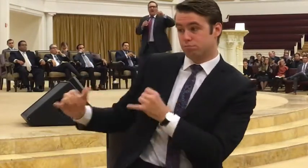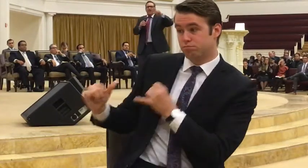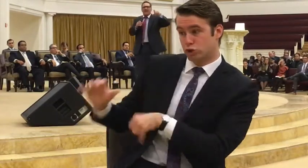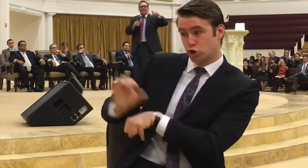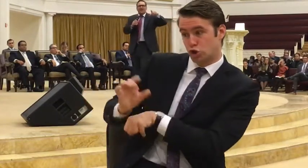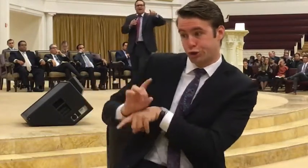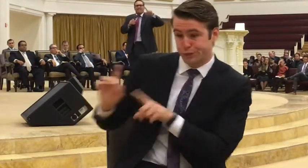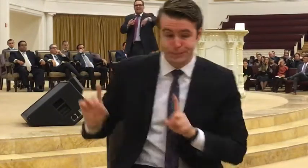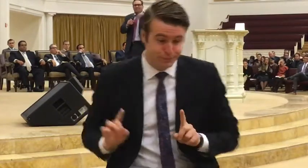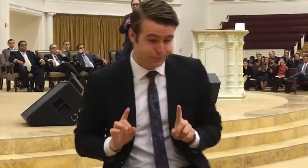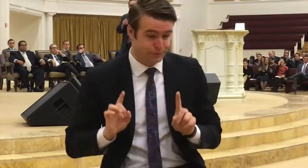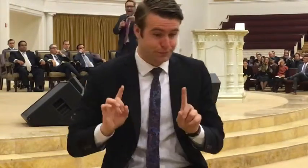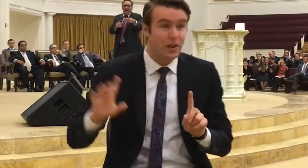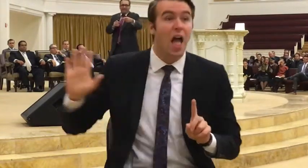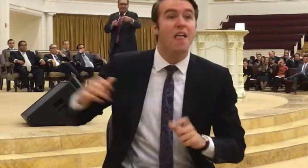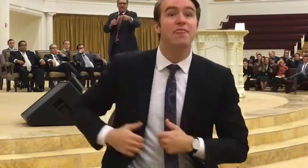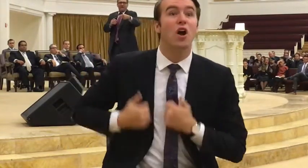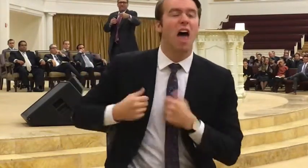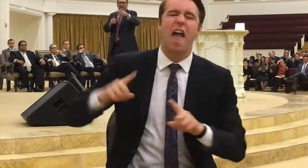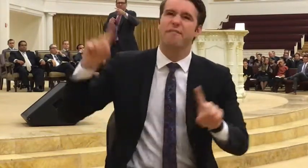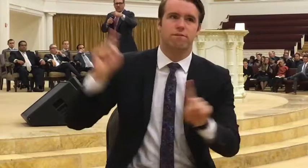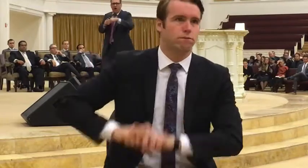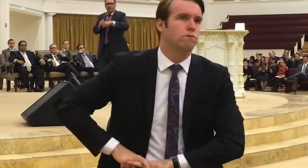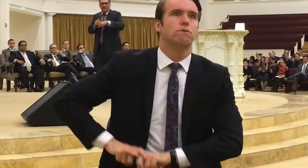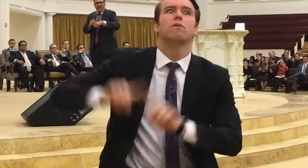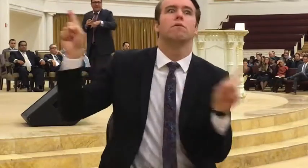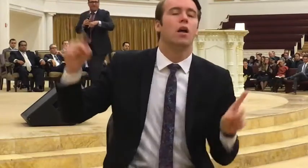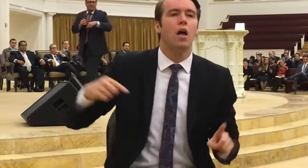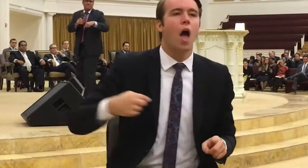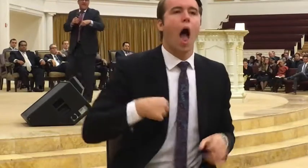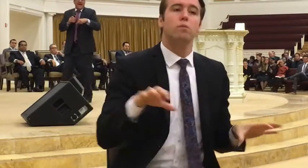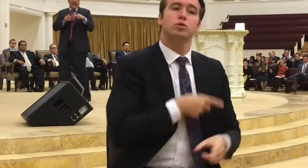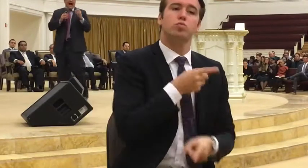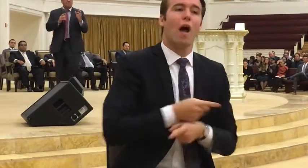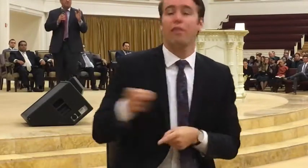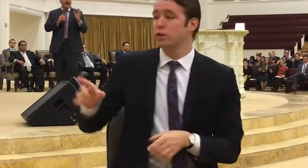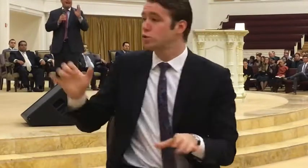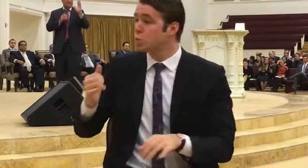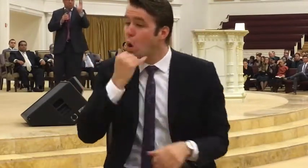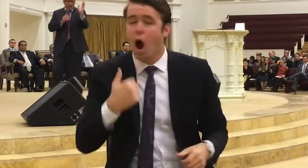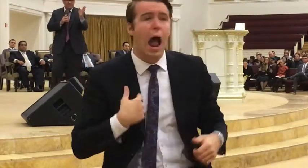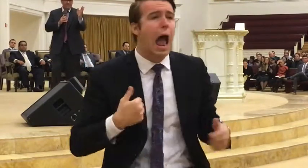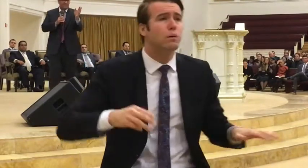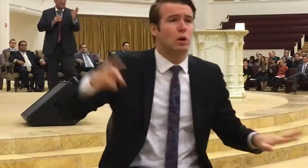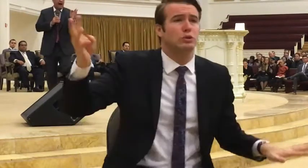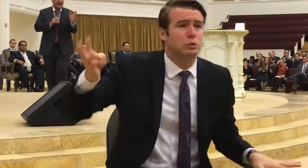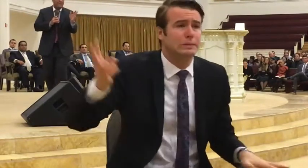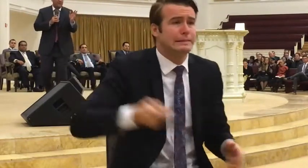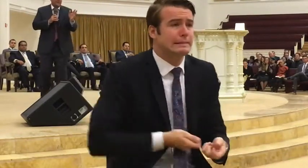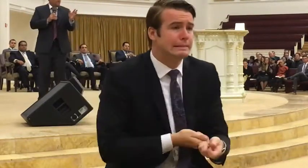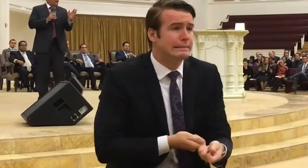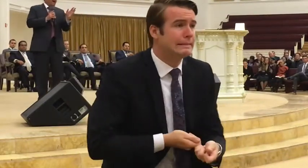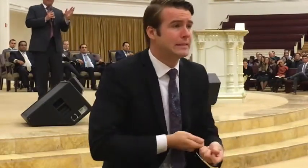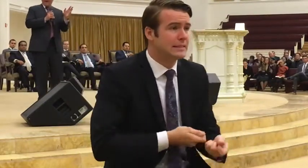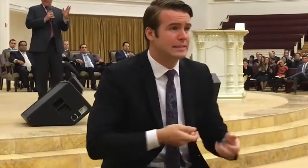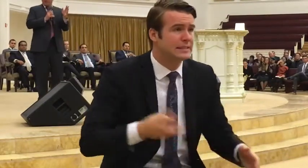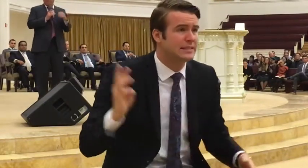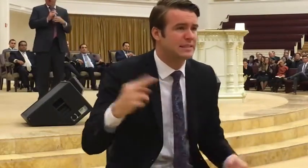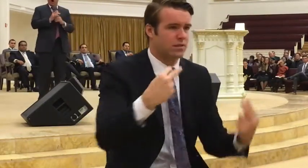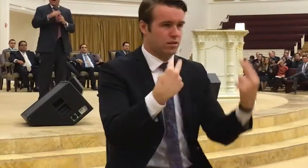and they're living a different life than we're called to live, and I'm trying to win them to Christ, but